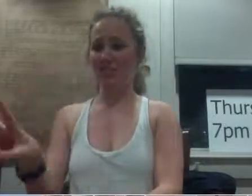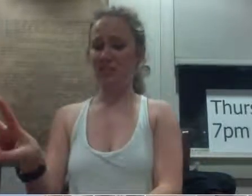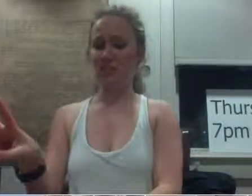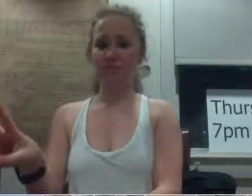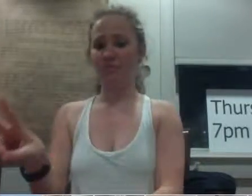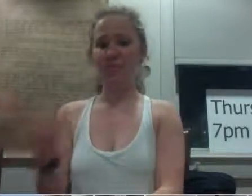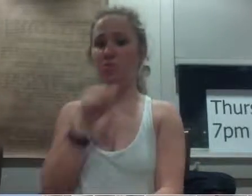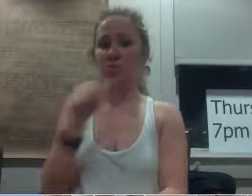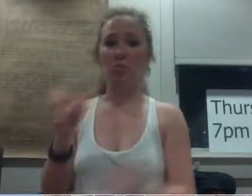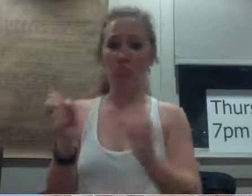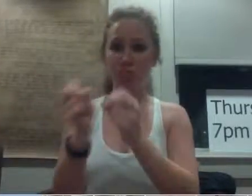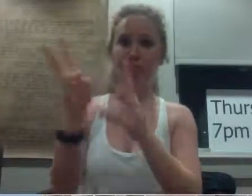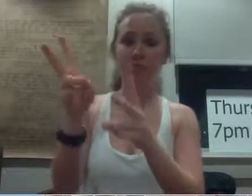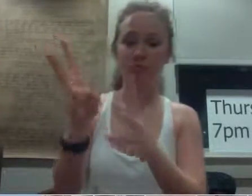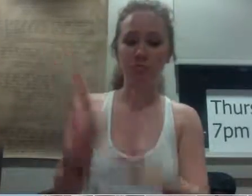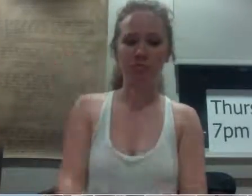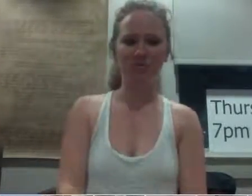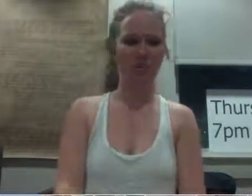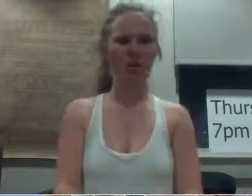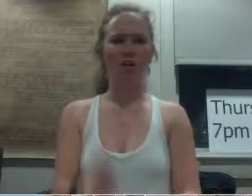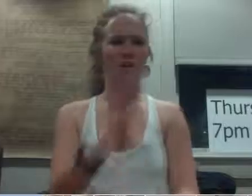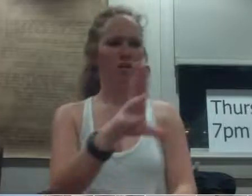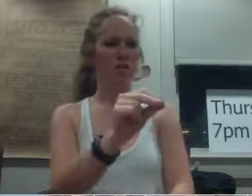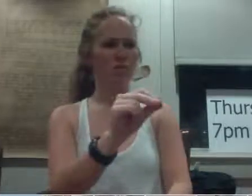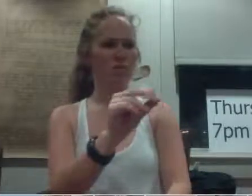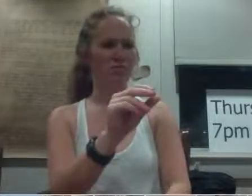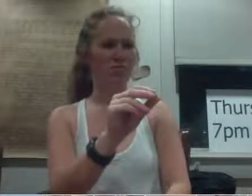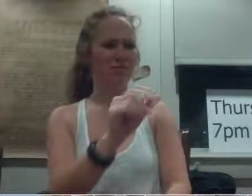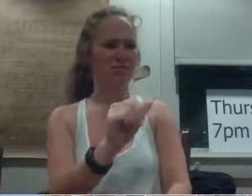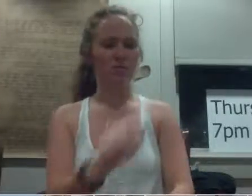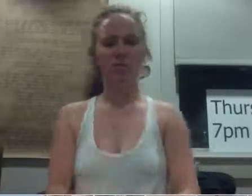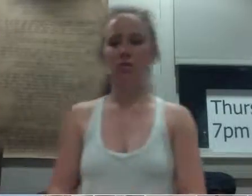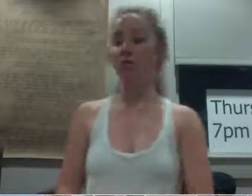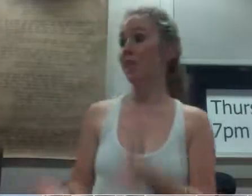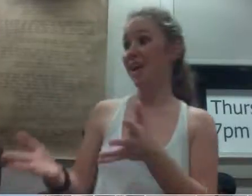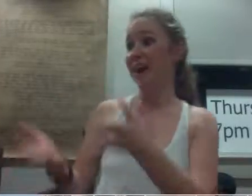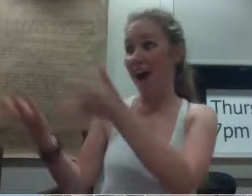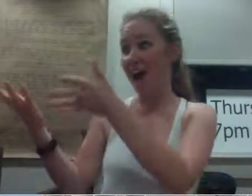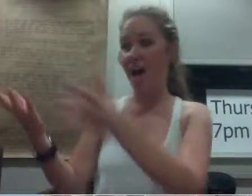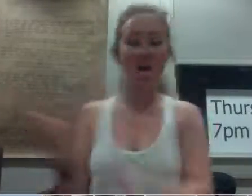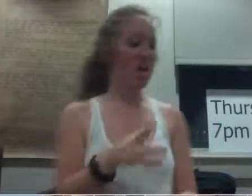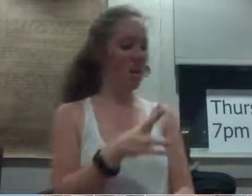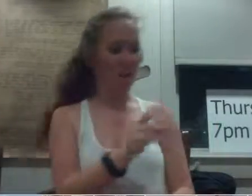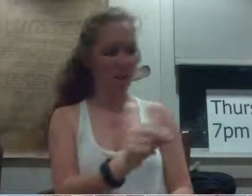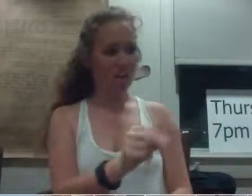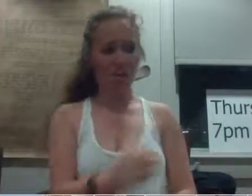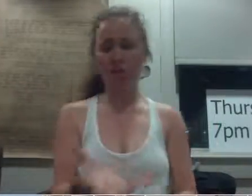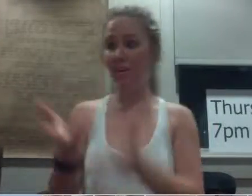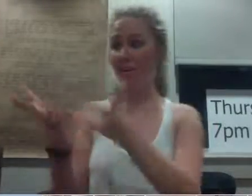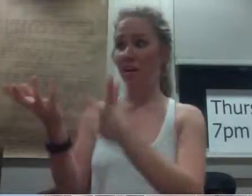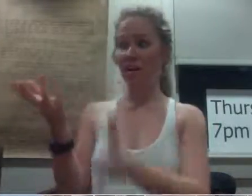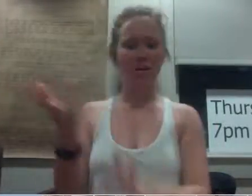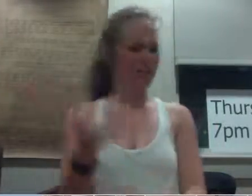Your boss can see it and you don't want to upload something like that. No. How about this one? No. This